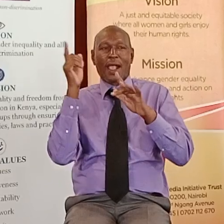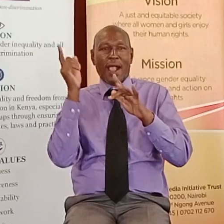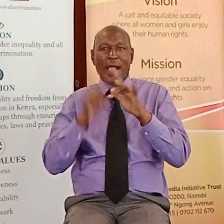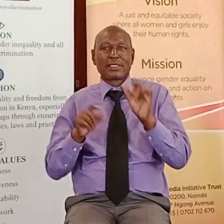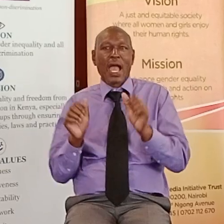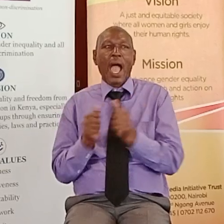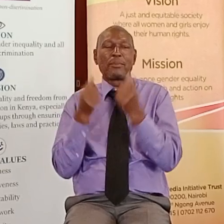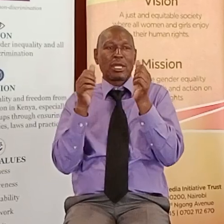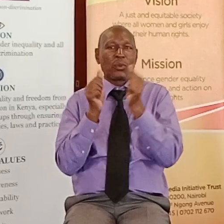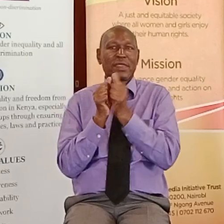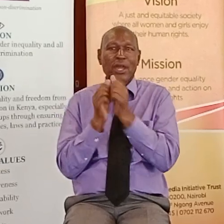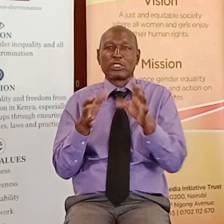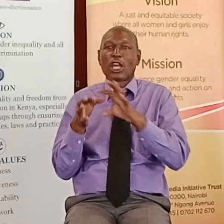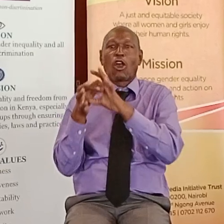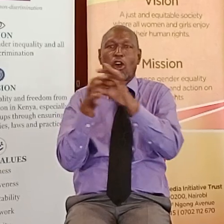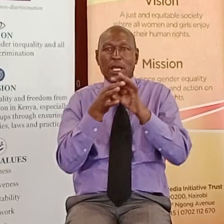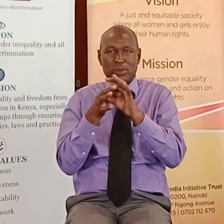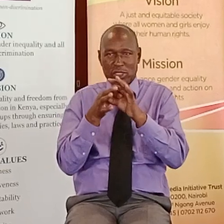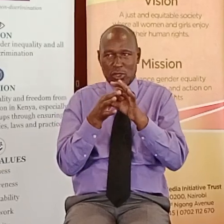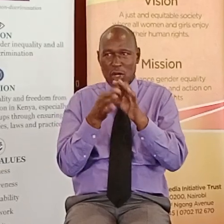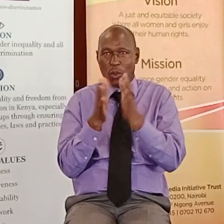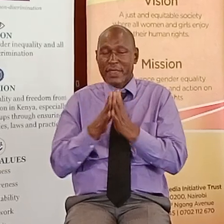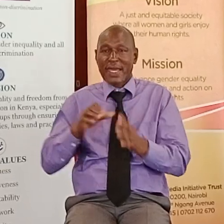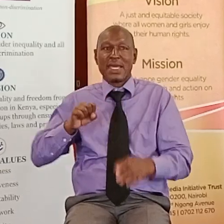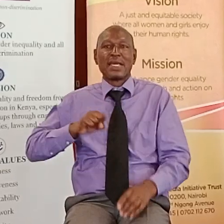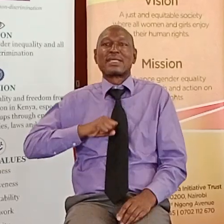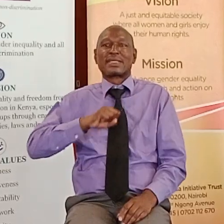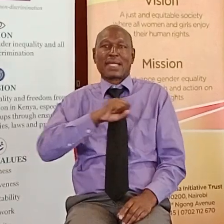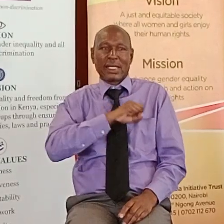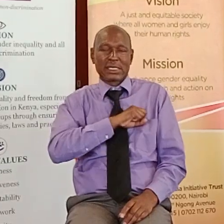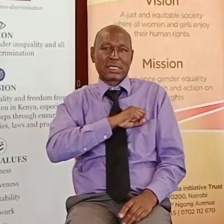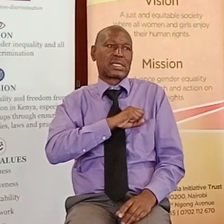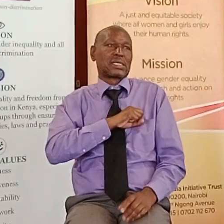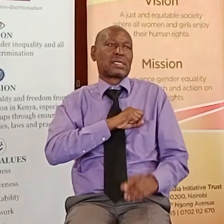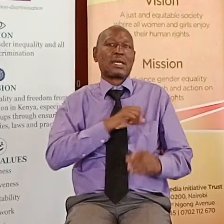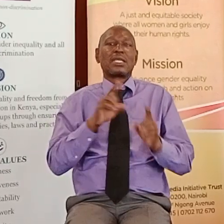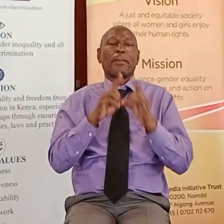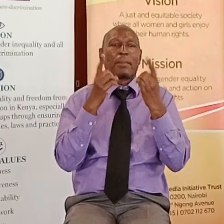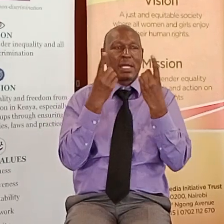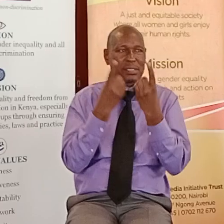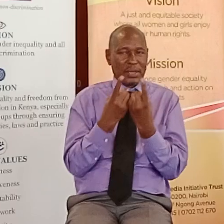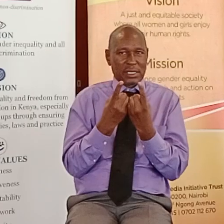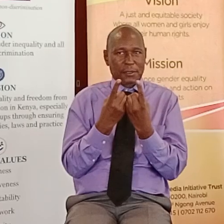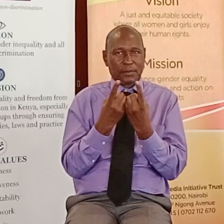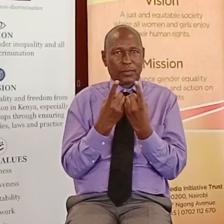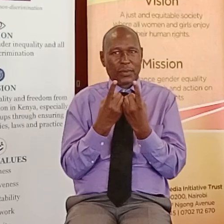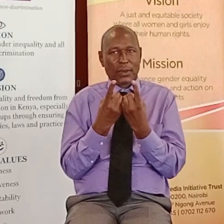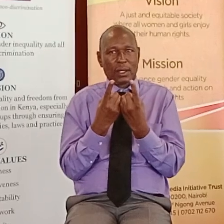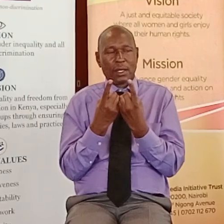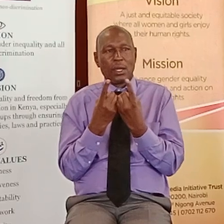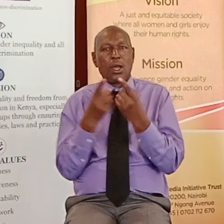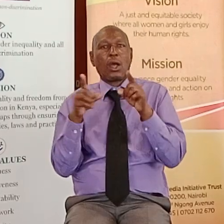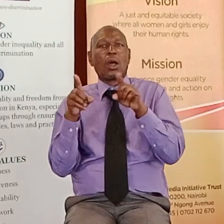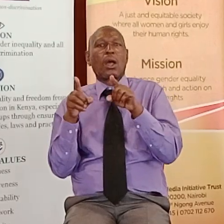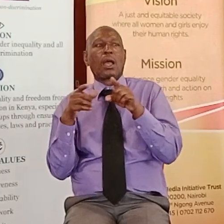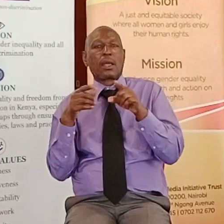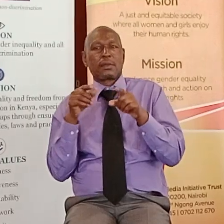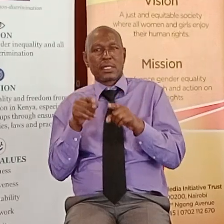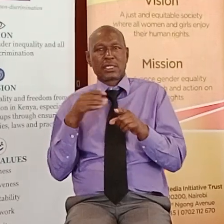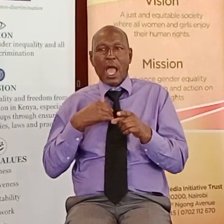play, and what Gladys said about gender not just being women. I know State Department has a thematic